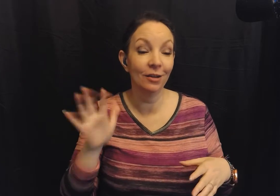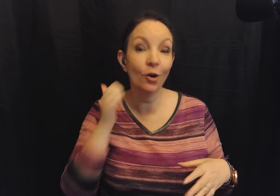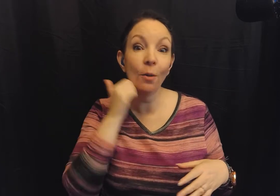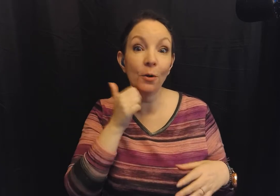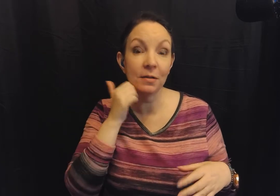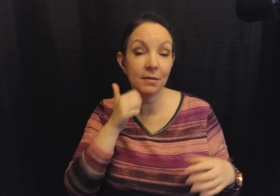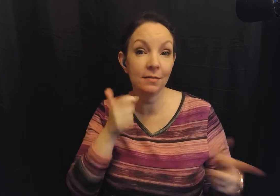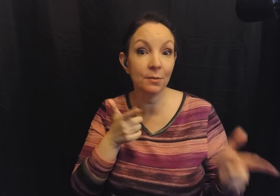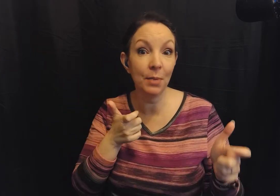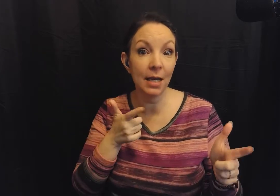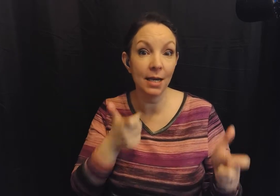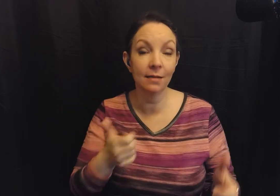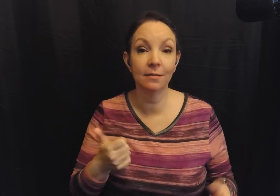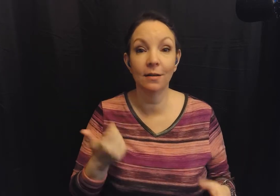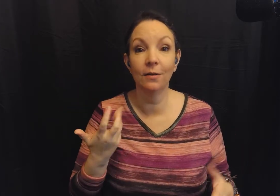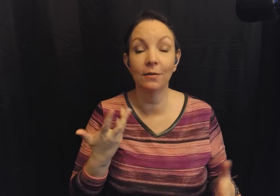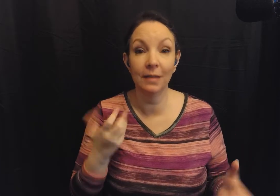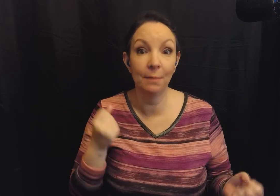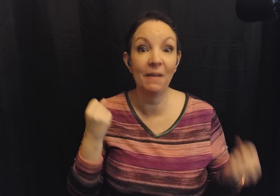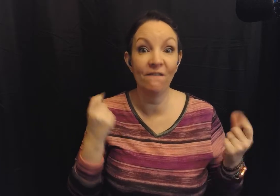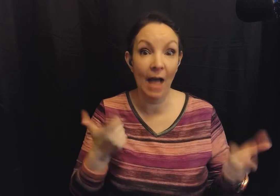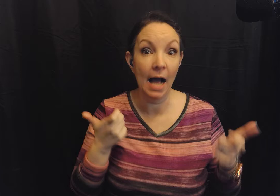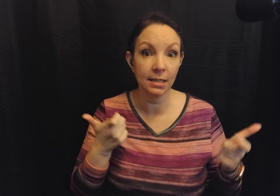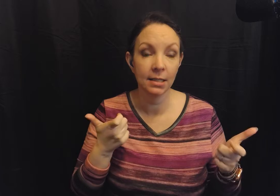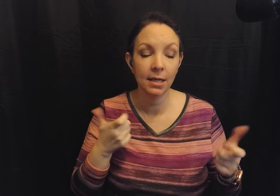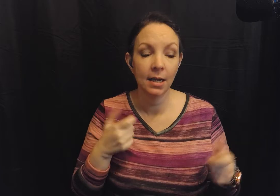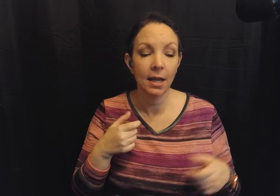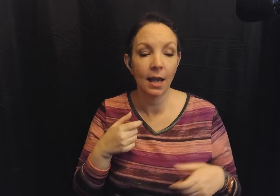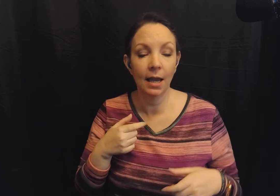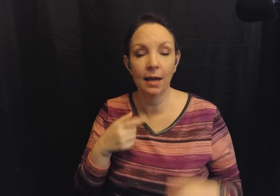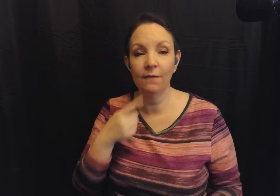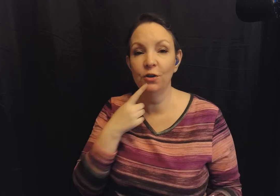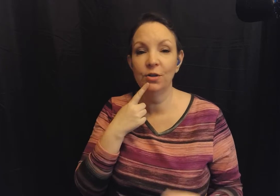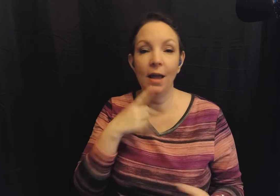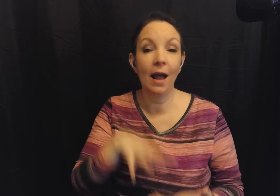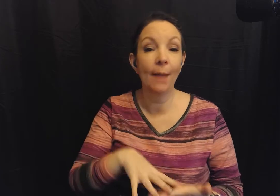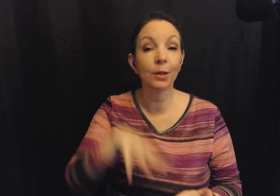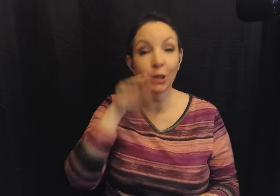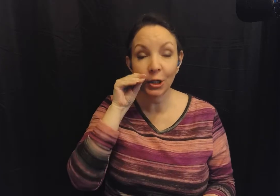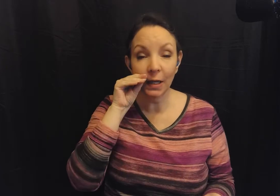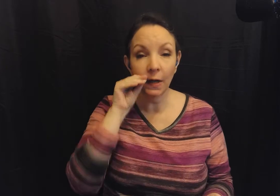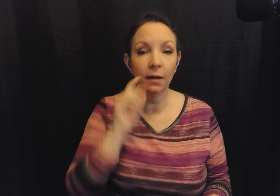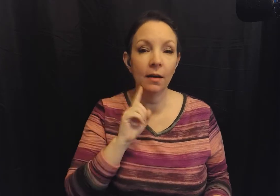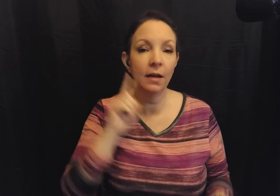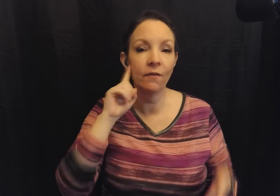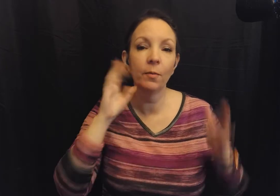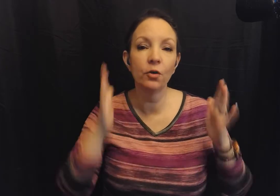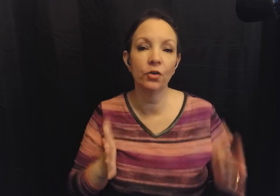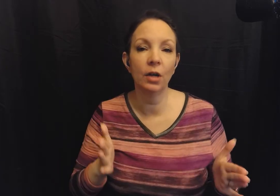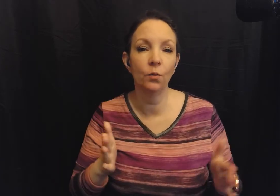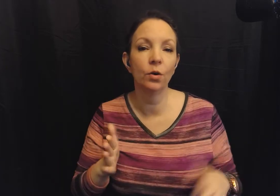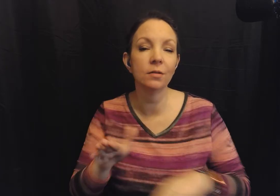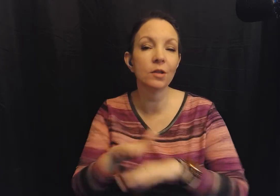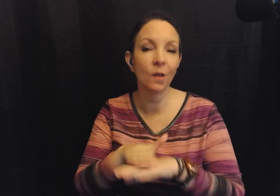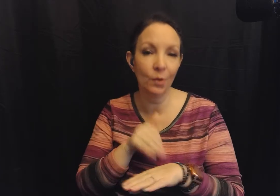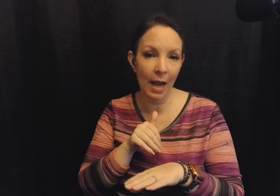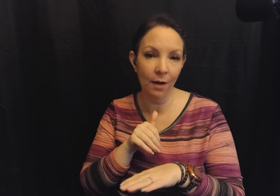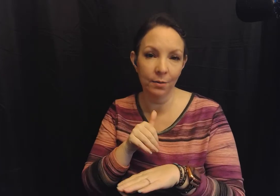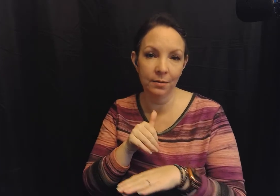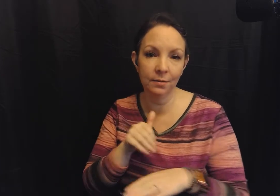normal speed, so it can be fast. And if you say I'm learning, a deaf person will slow down on